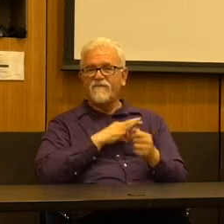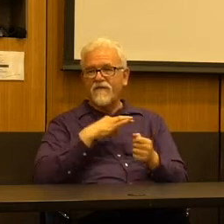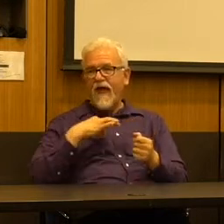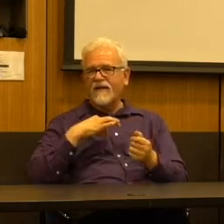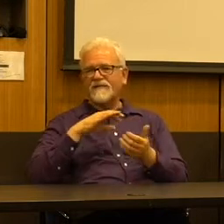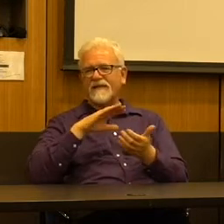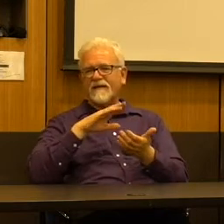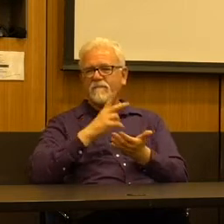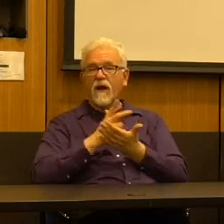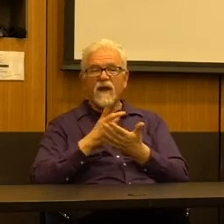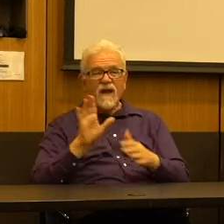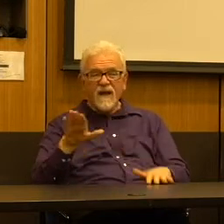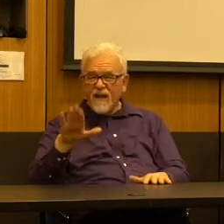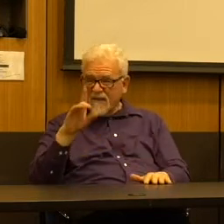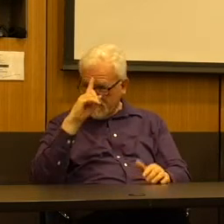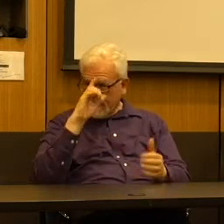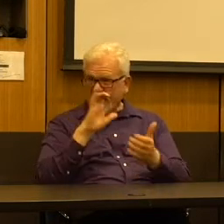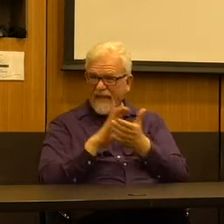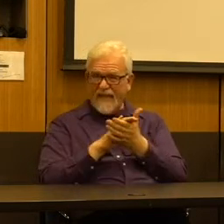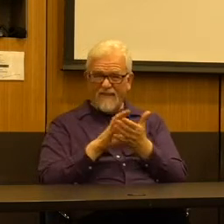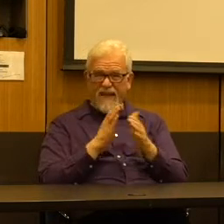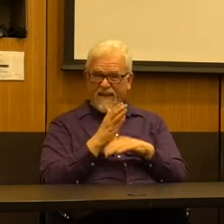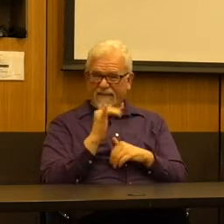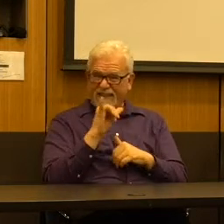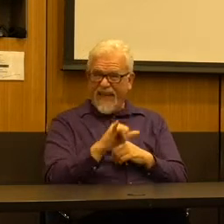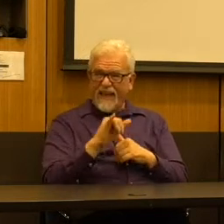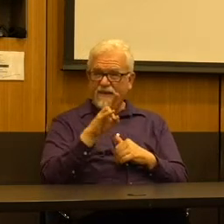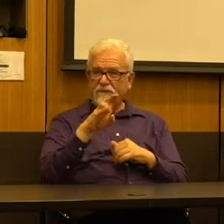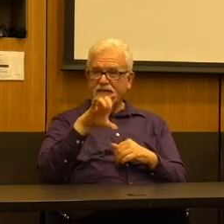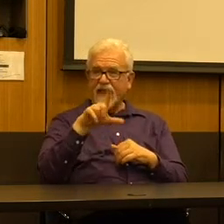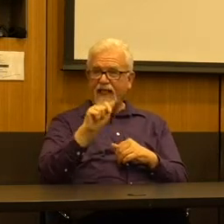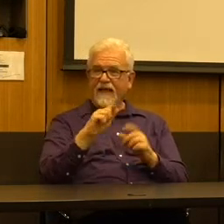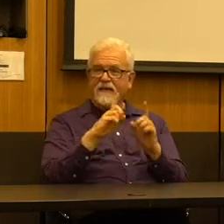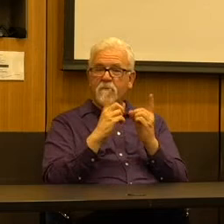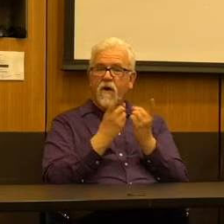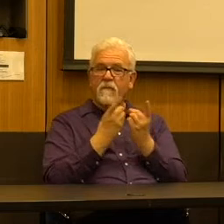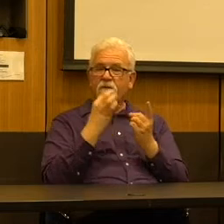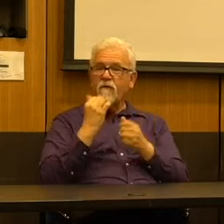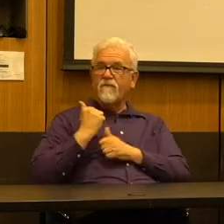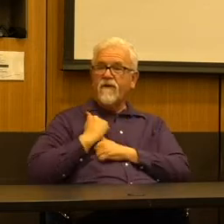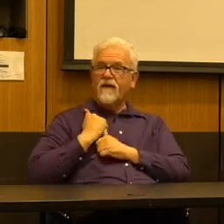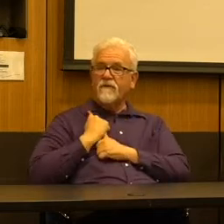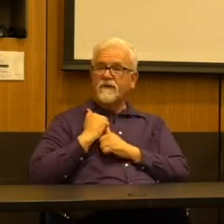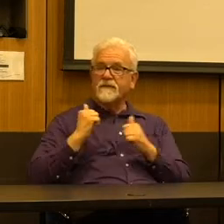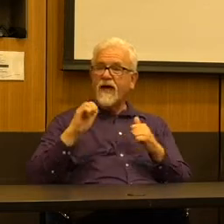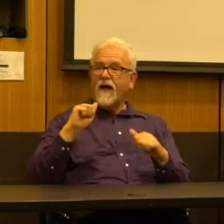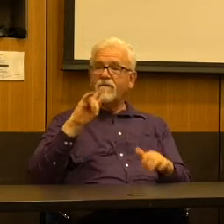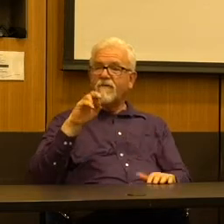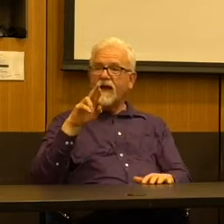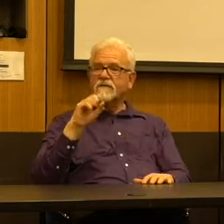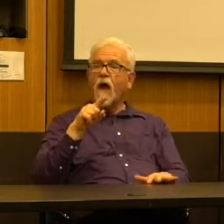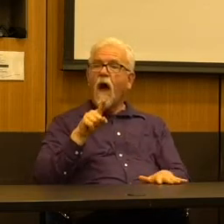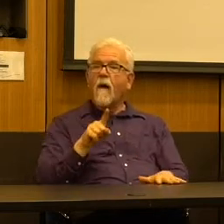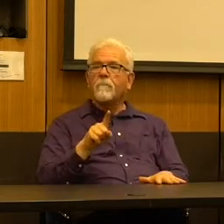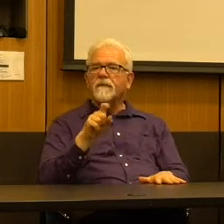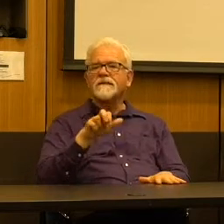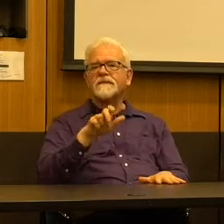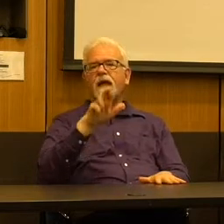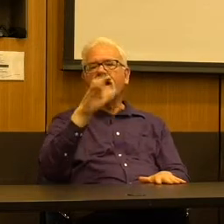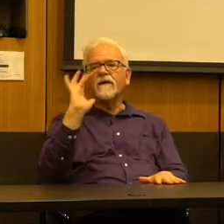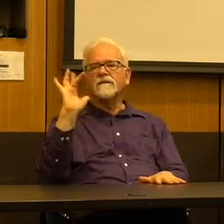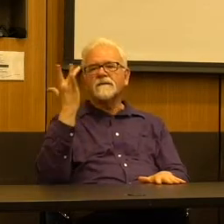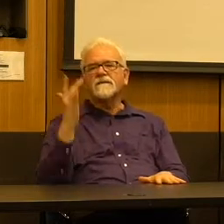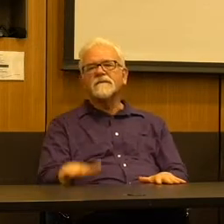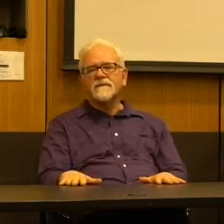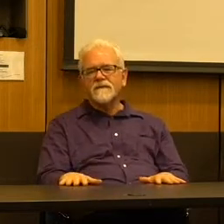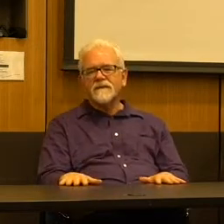believe, though, even after that, that the UCLA's Department for Veterans Affairs was up a staircase?